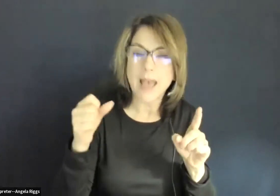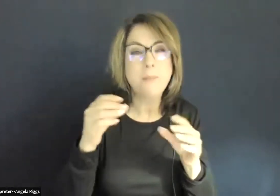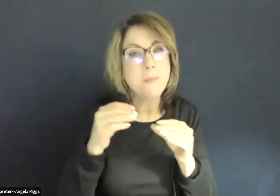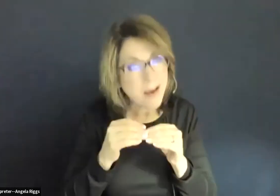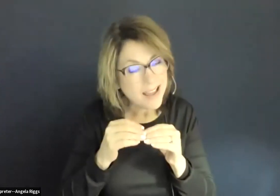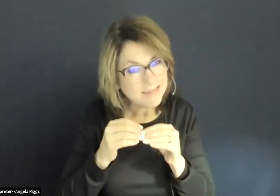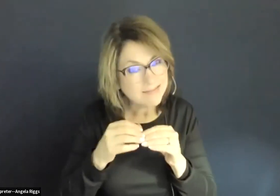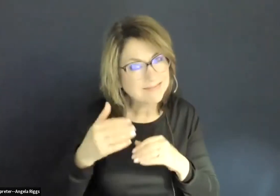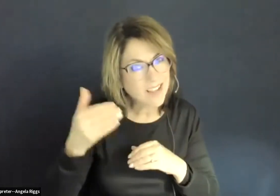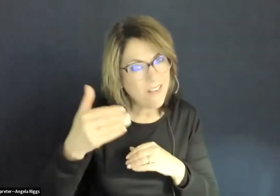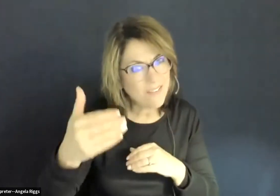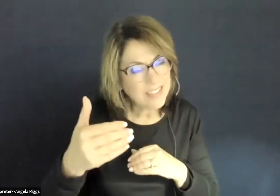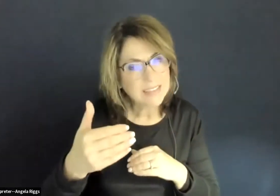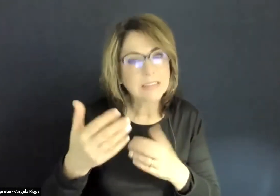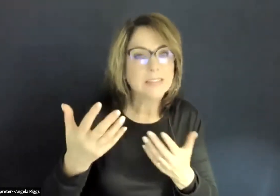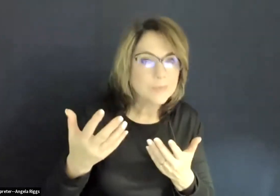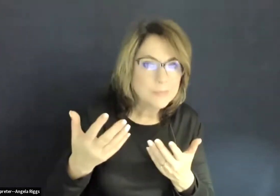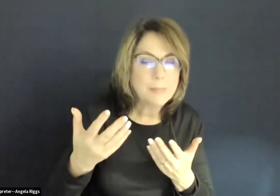not, it was